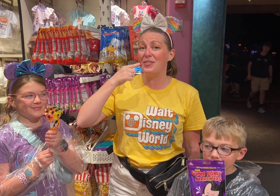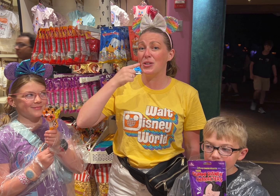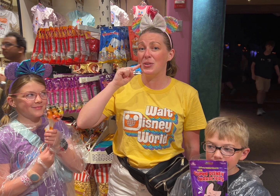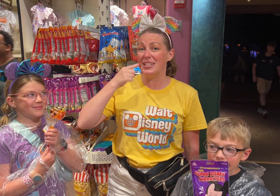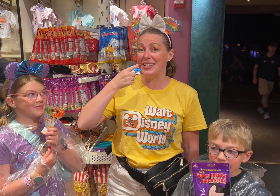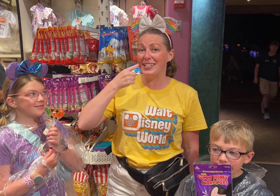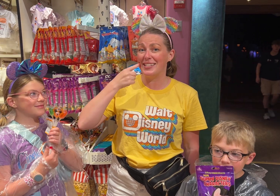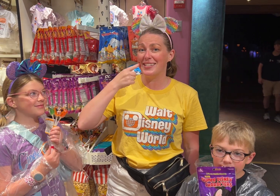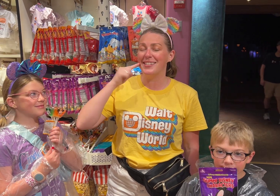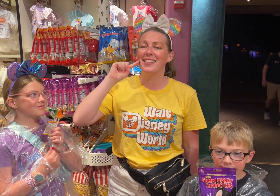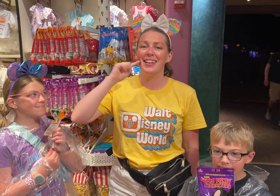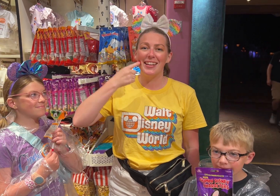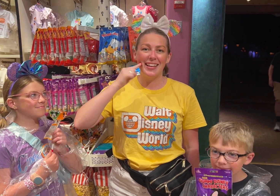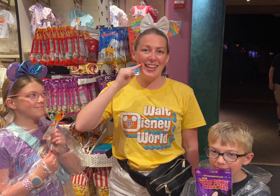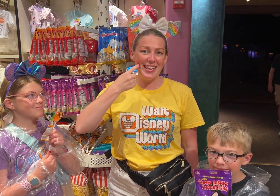go to the dentist. Candy.